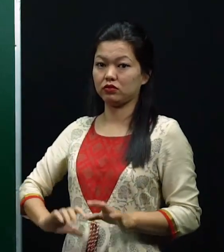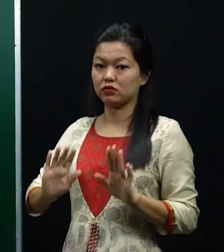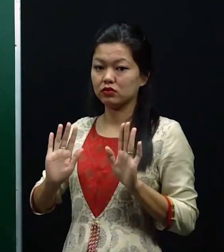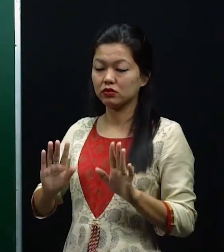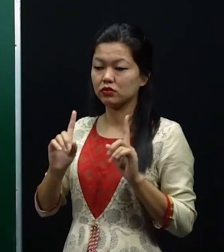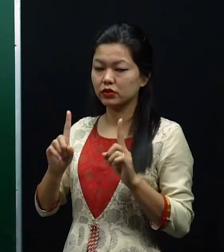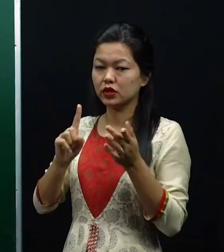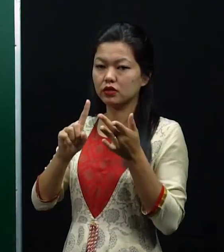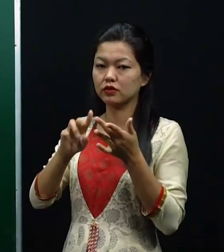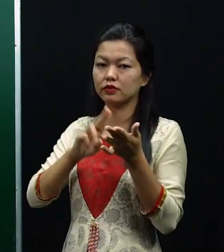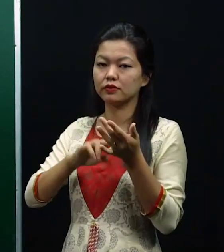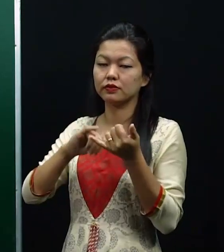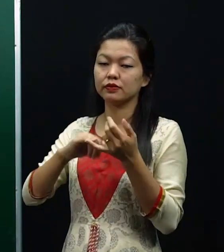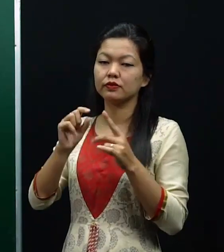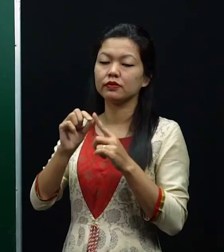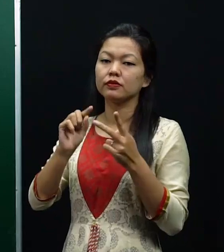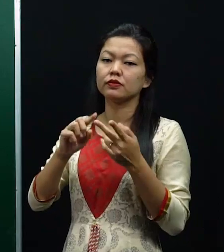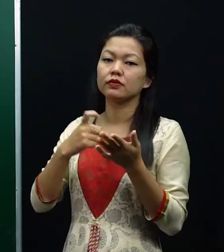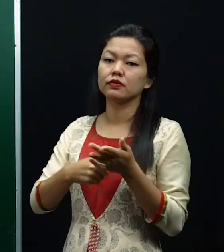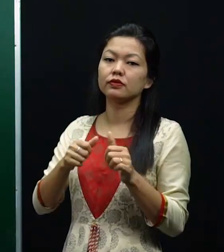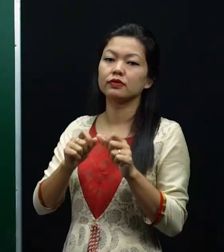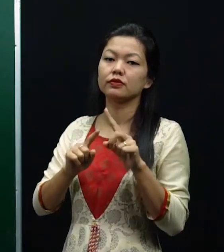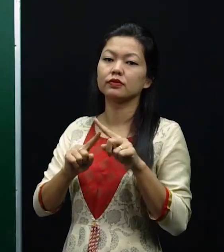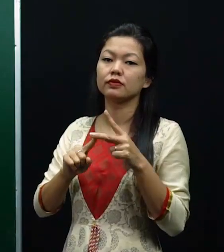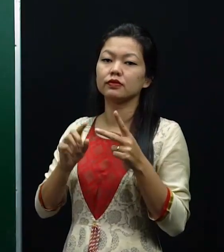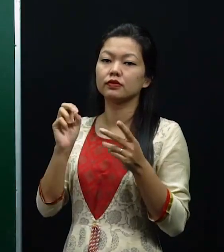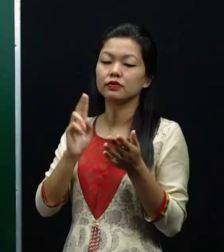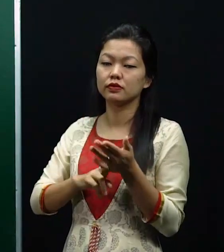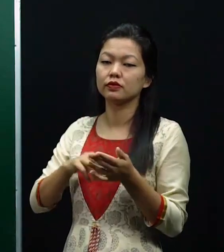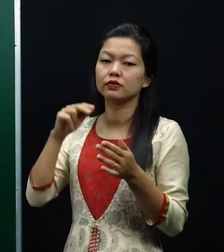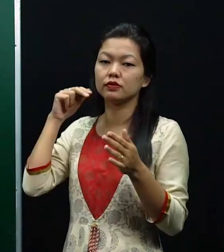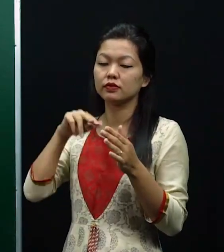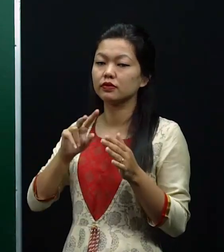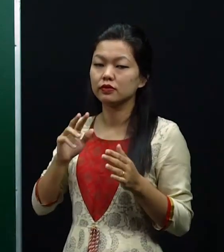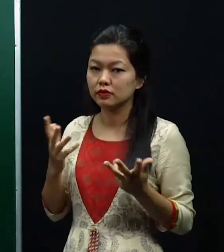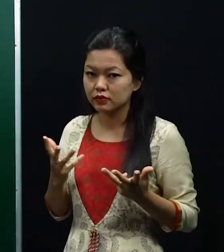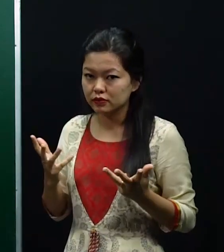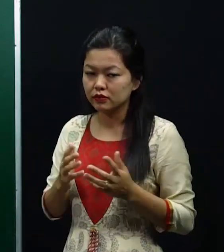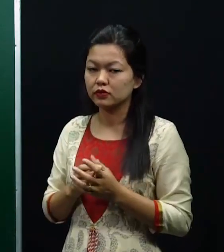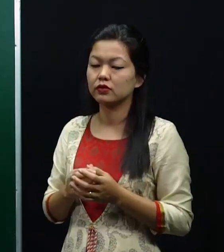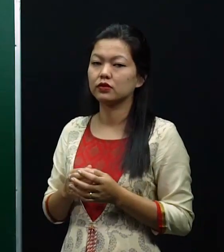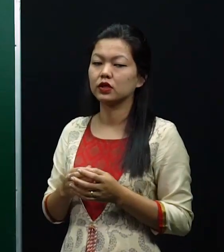inspires us, something that motivates us to keep going. There are times that we get